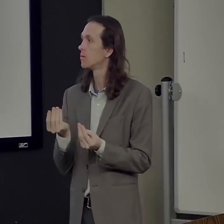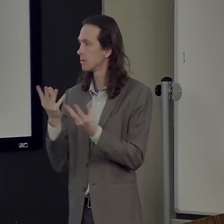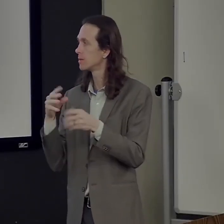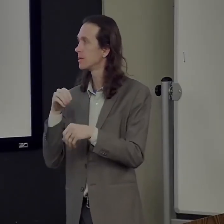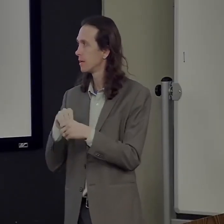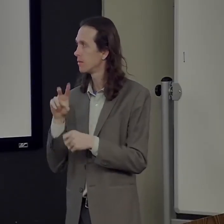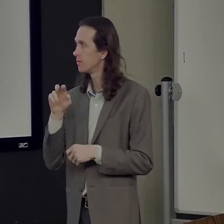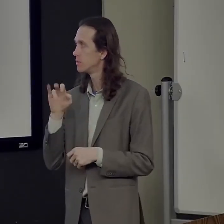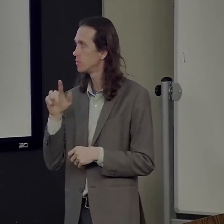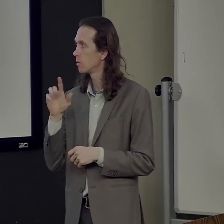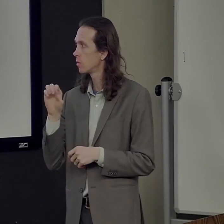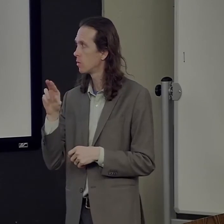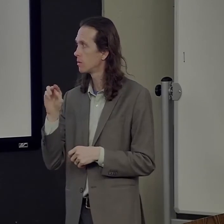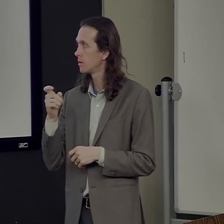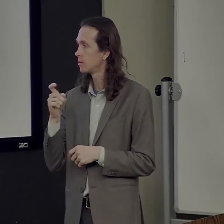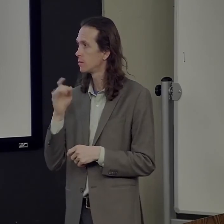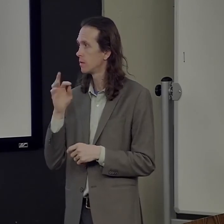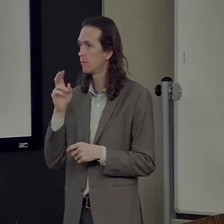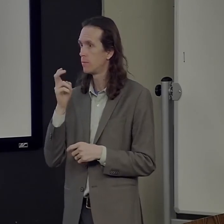So